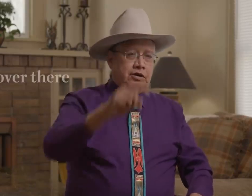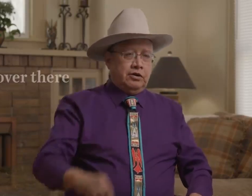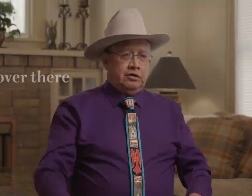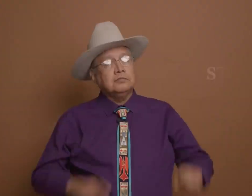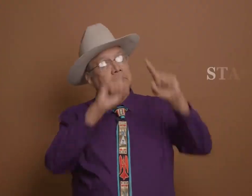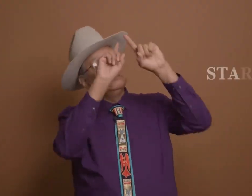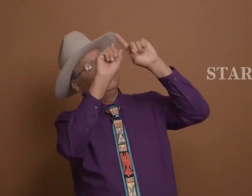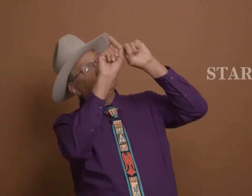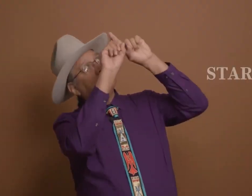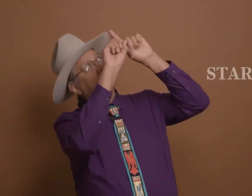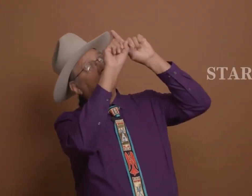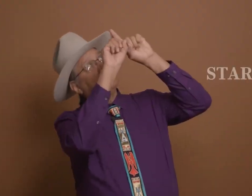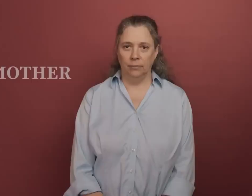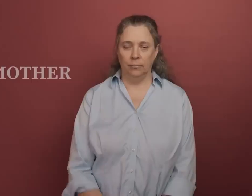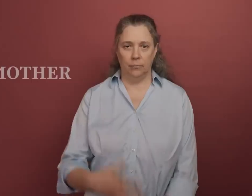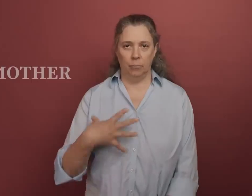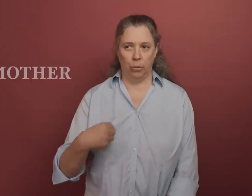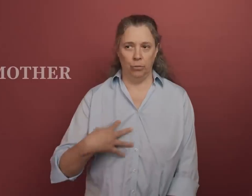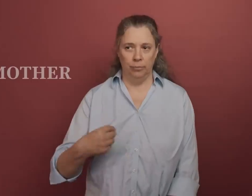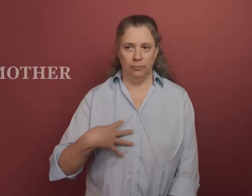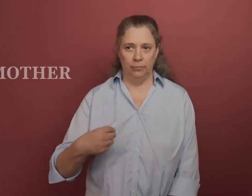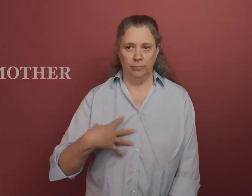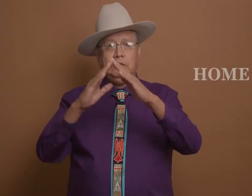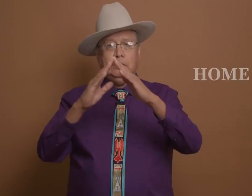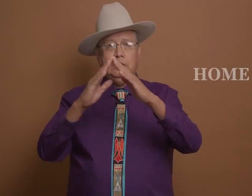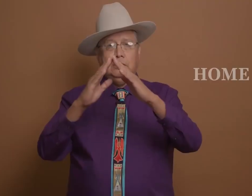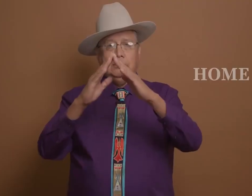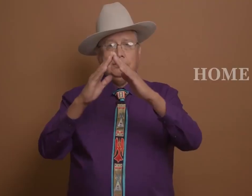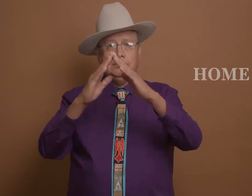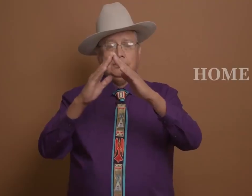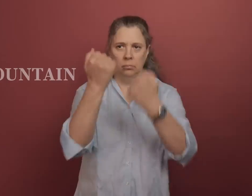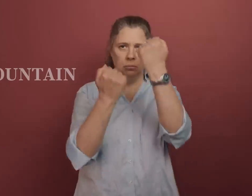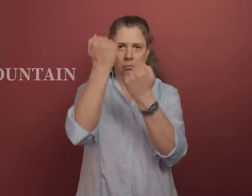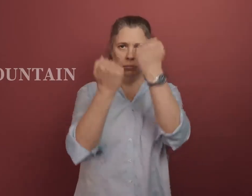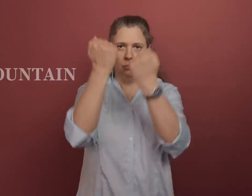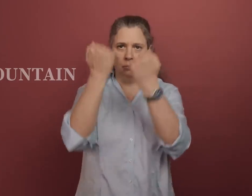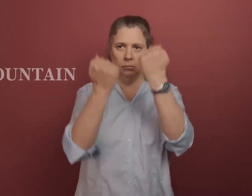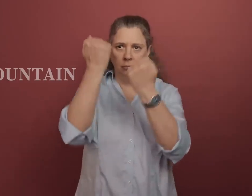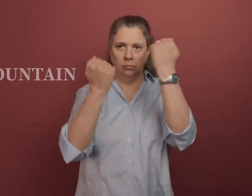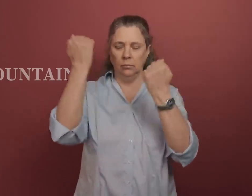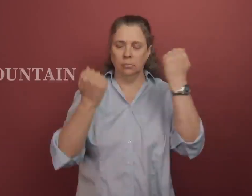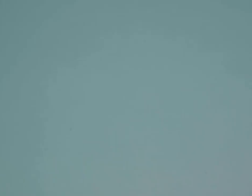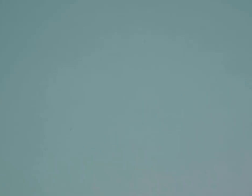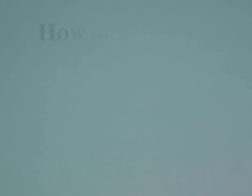there. The way PISL works also shows indigenous ways of thinking about the world. For example, let's take this